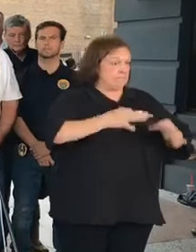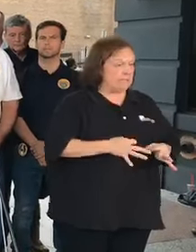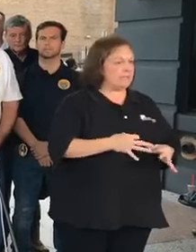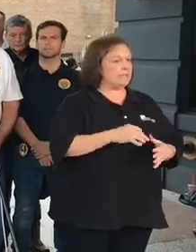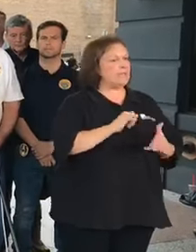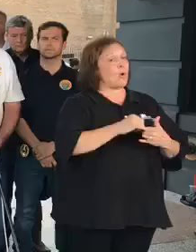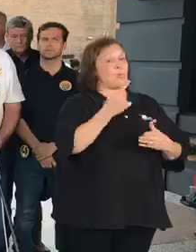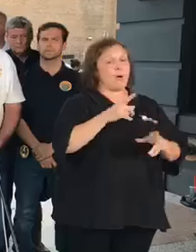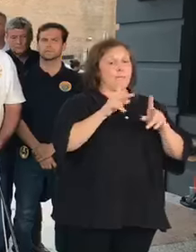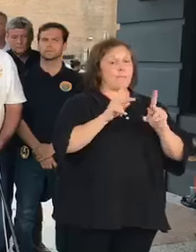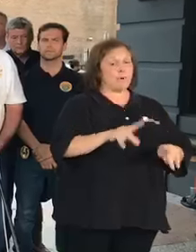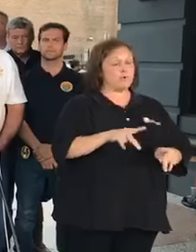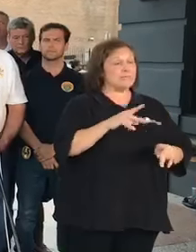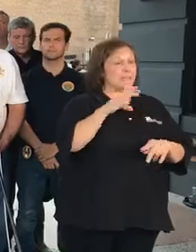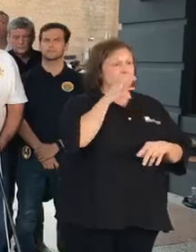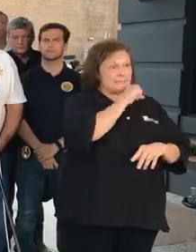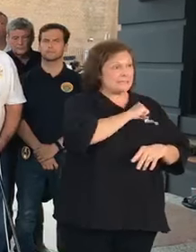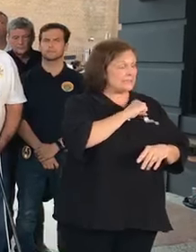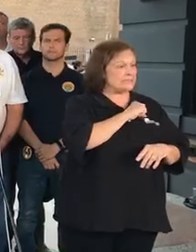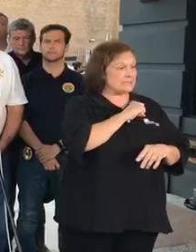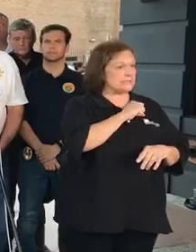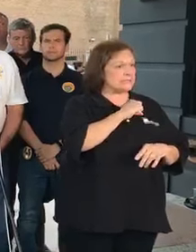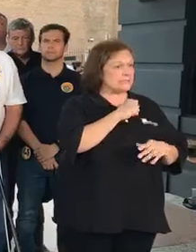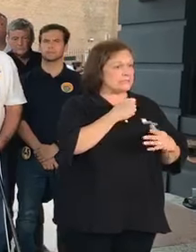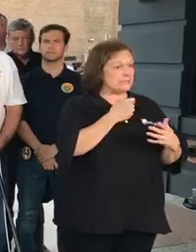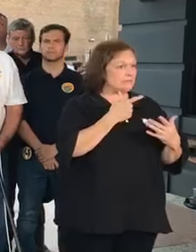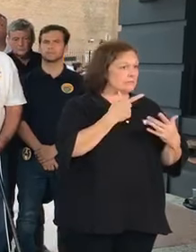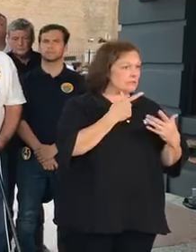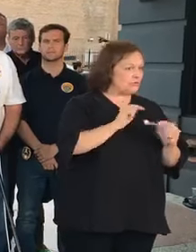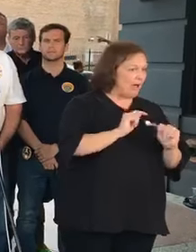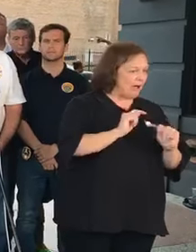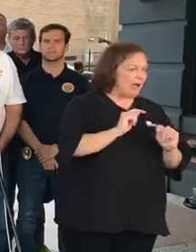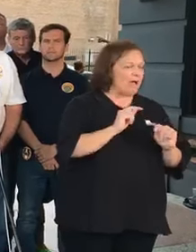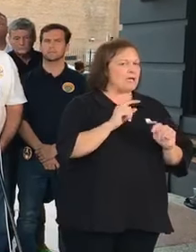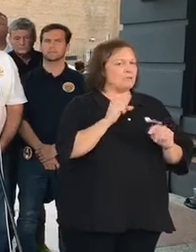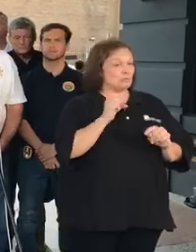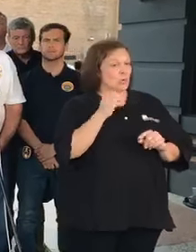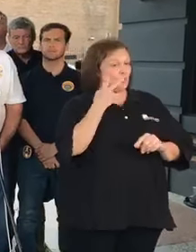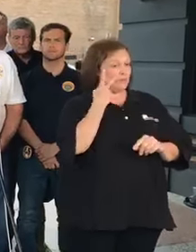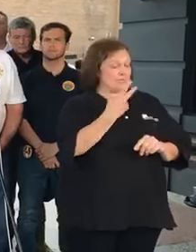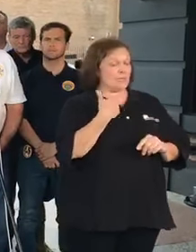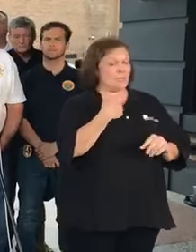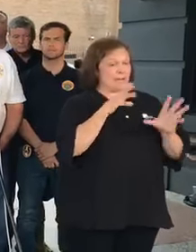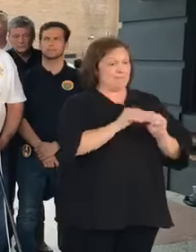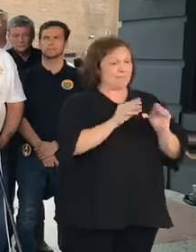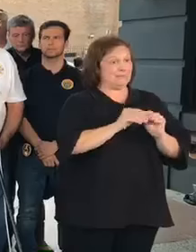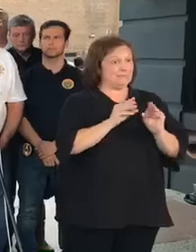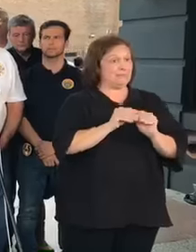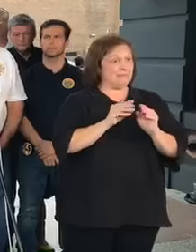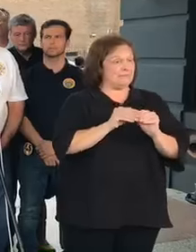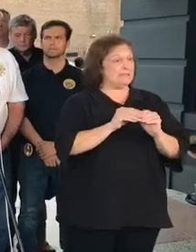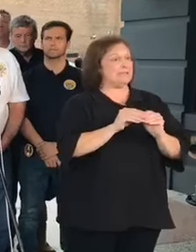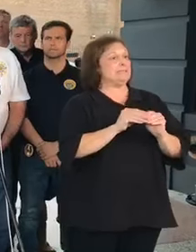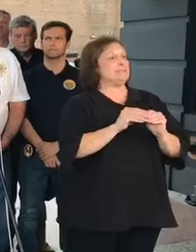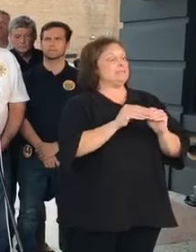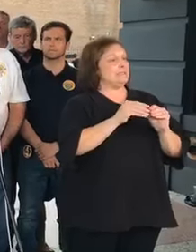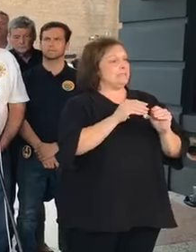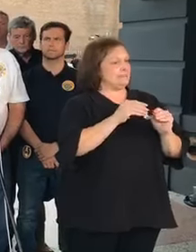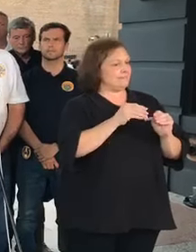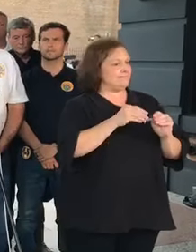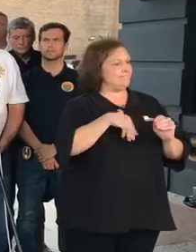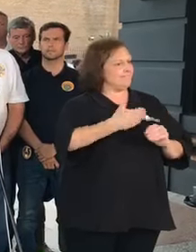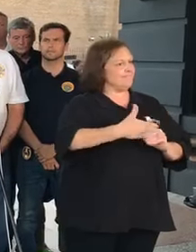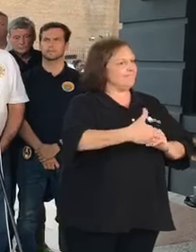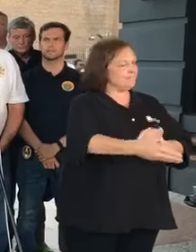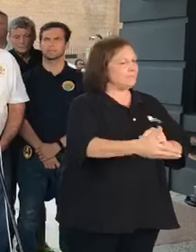missing. But as the process goes, you see from these press conferences that we do day in, several times a day, it is